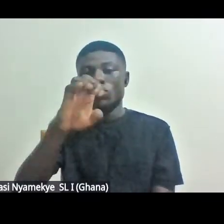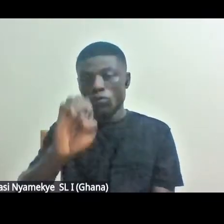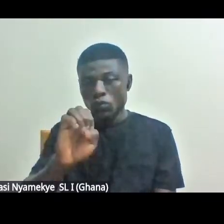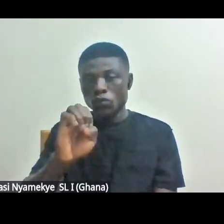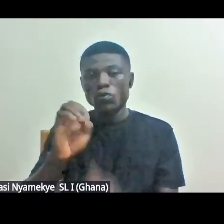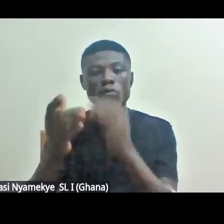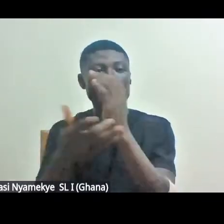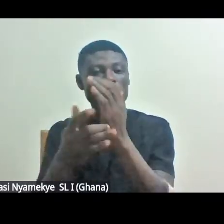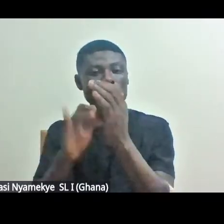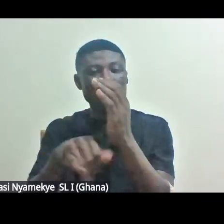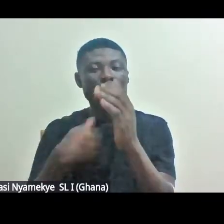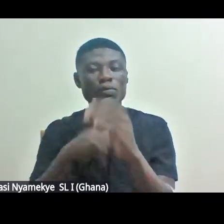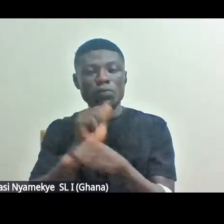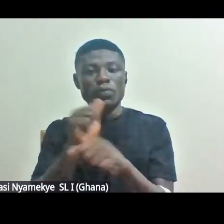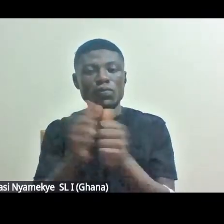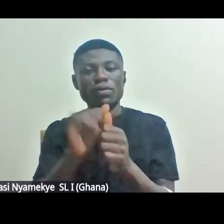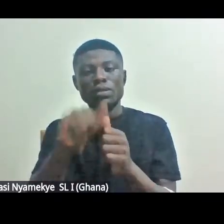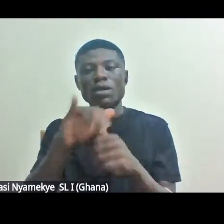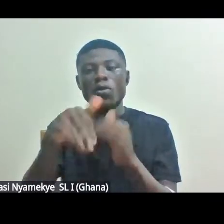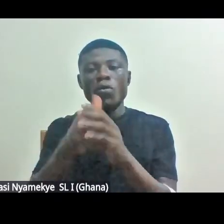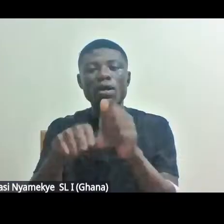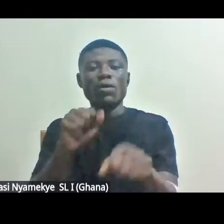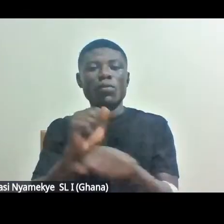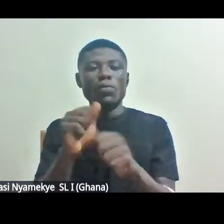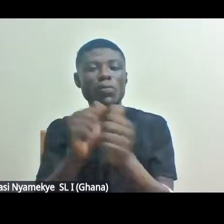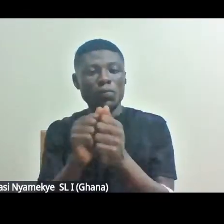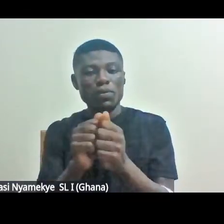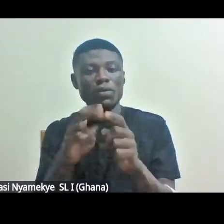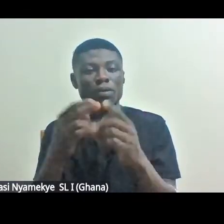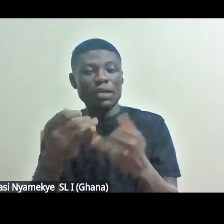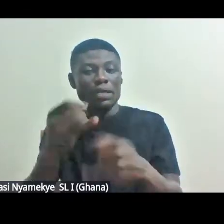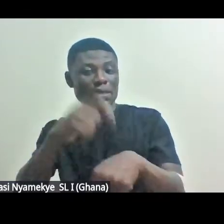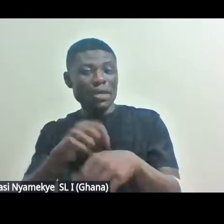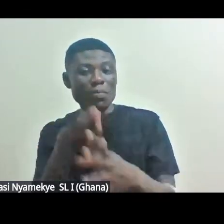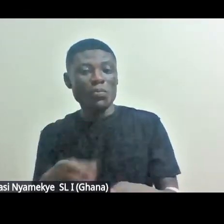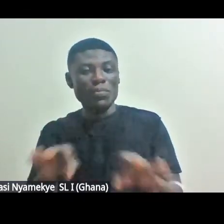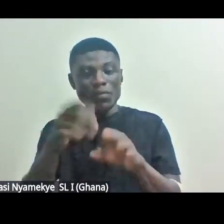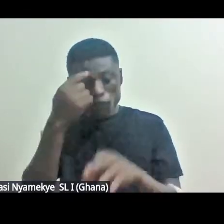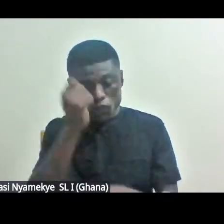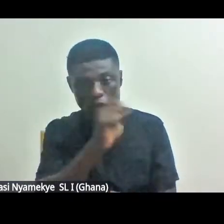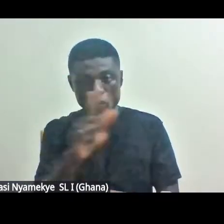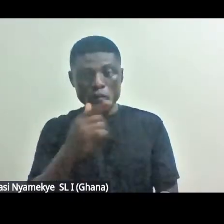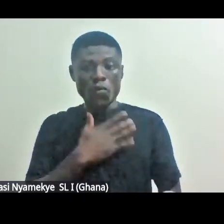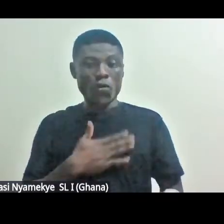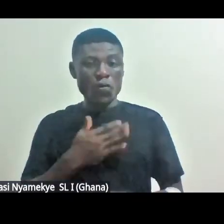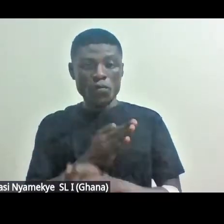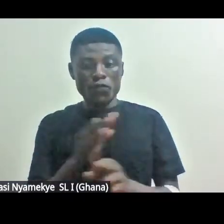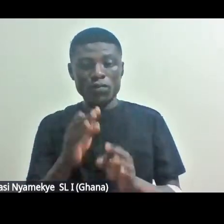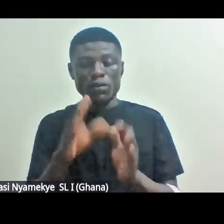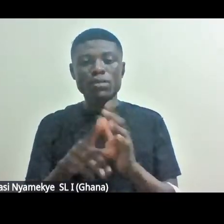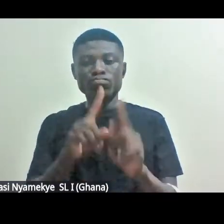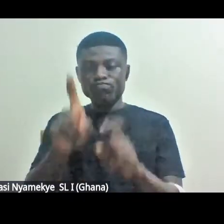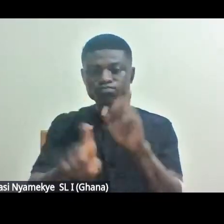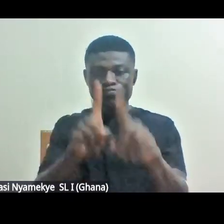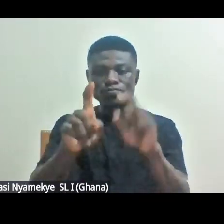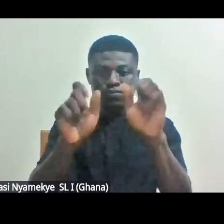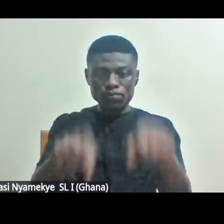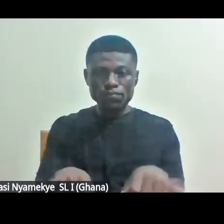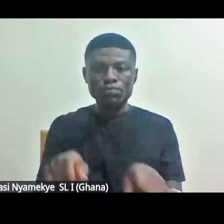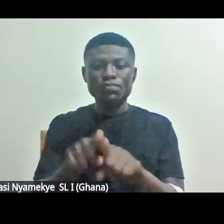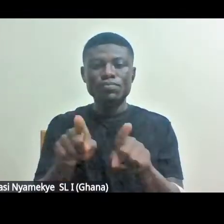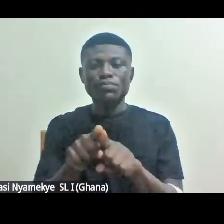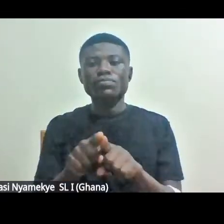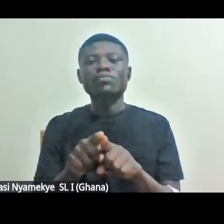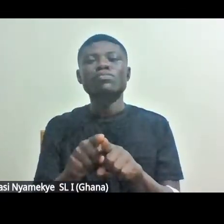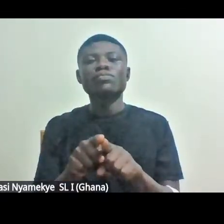stuff that we have that I'm quite proud of. So I hope this time is useful. Please feel free to ask questions, and we'll of